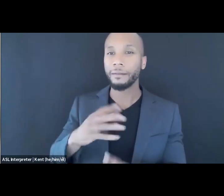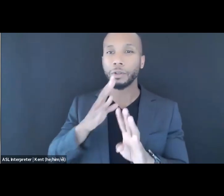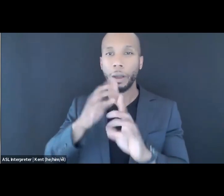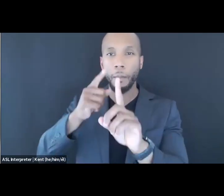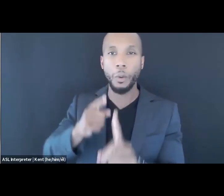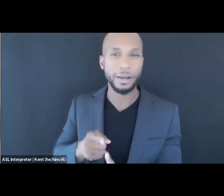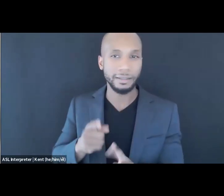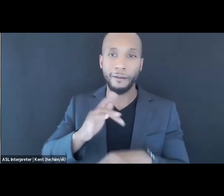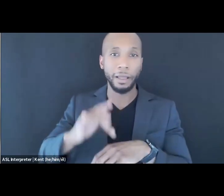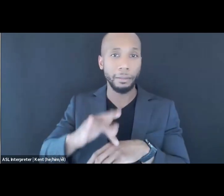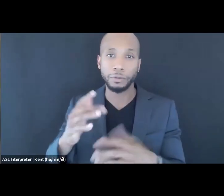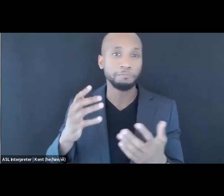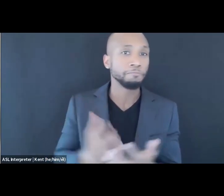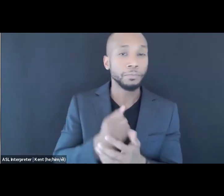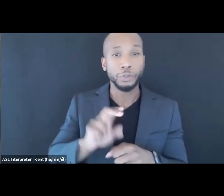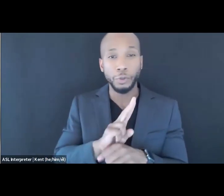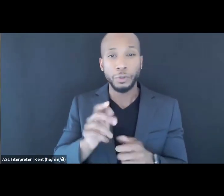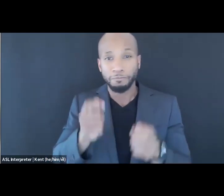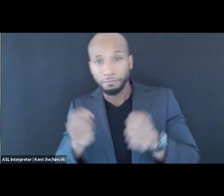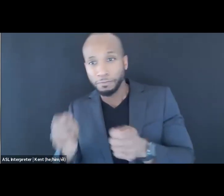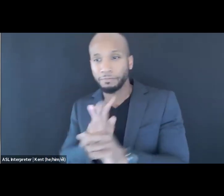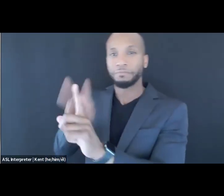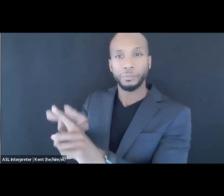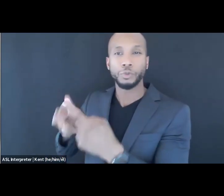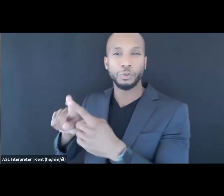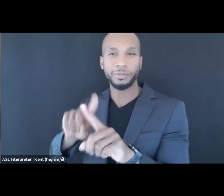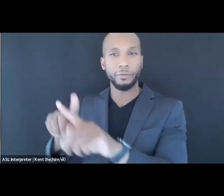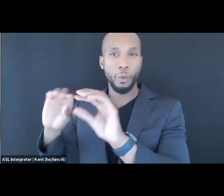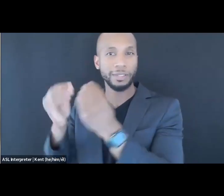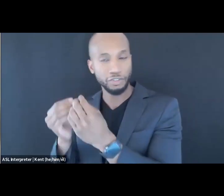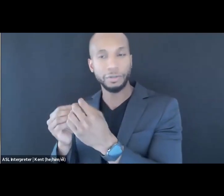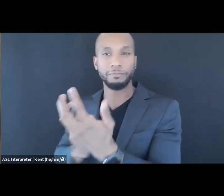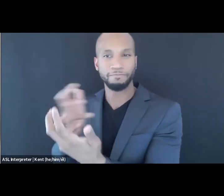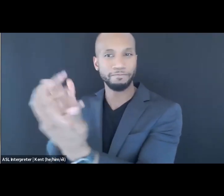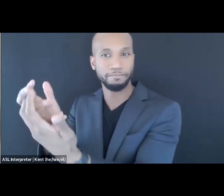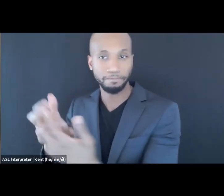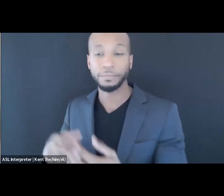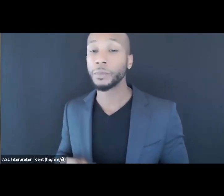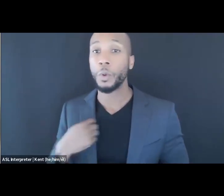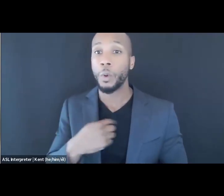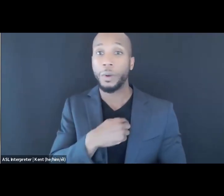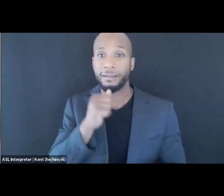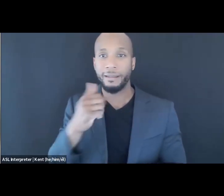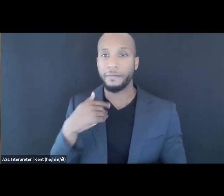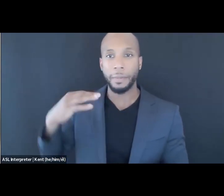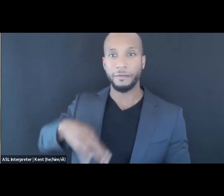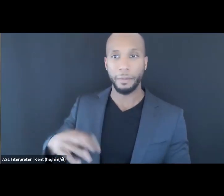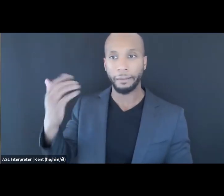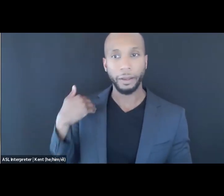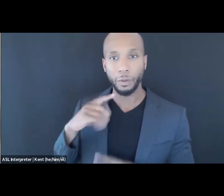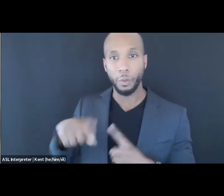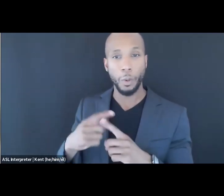available, and you could just use those and attribute them to the organization as appropriate. We didn't have that benefit when we